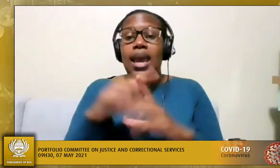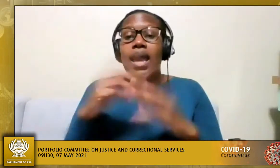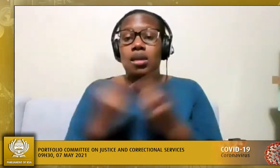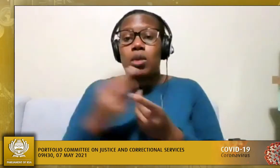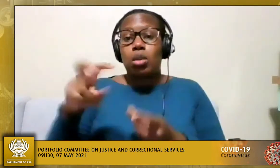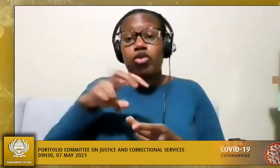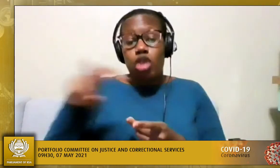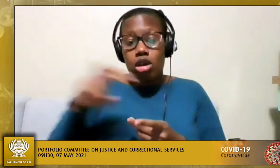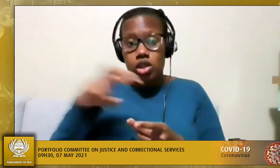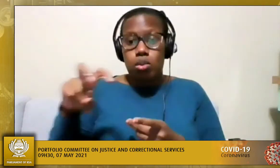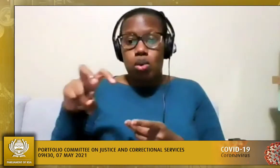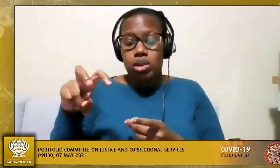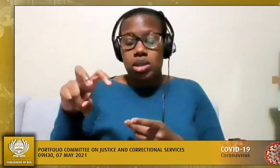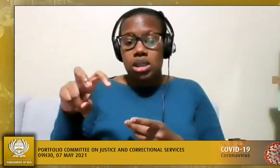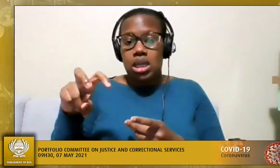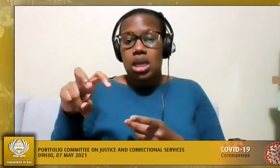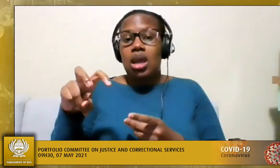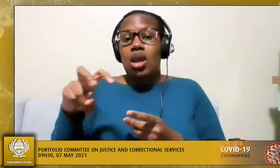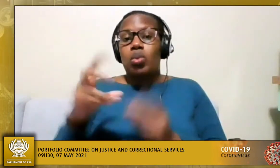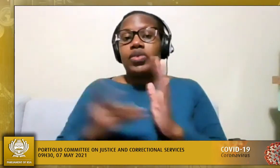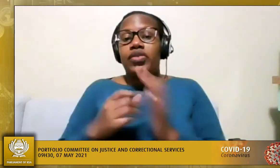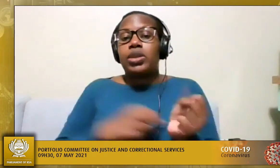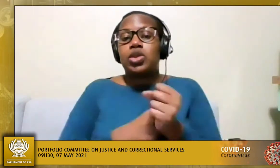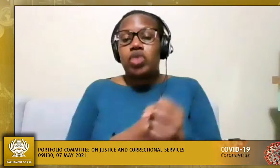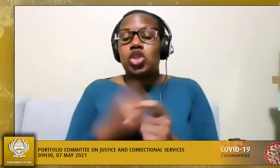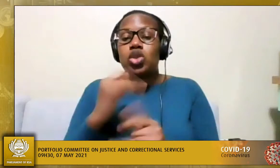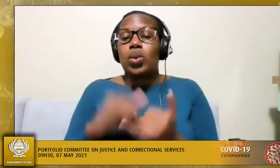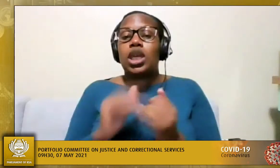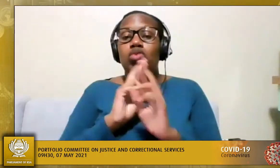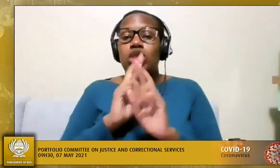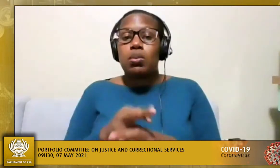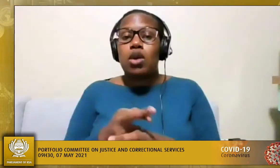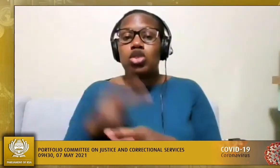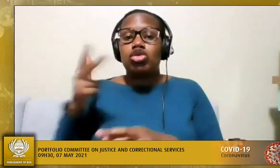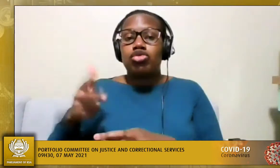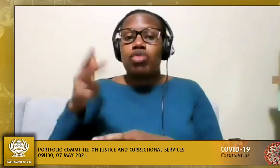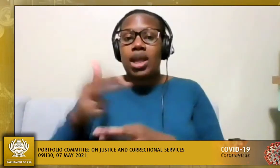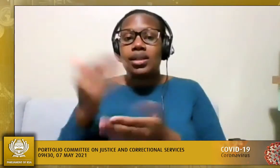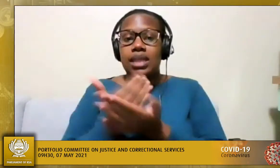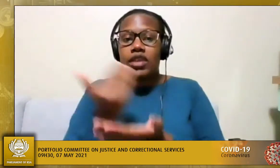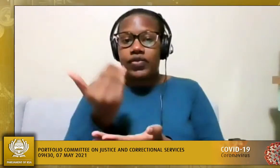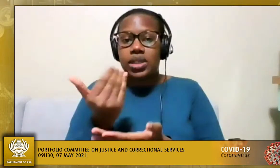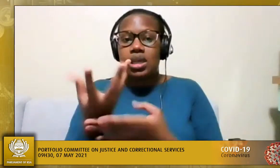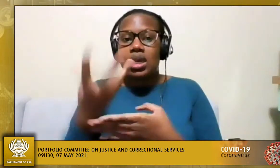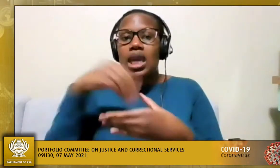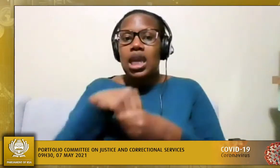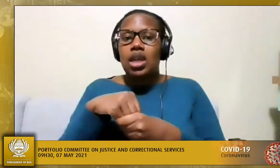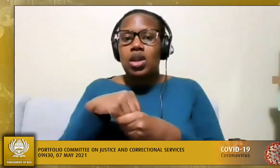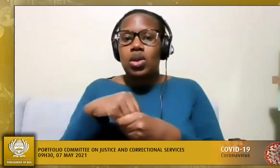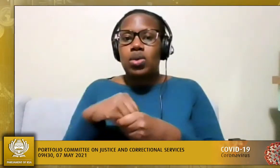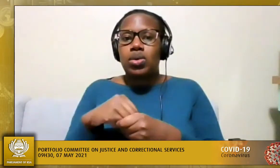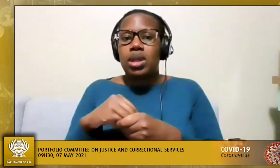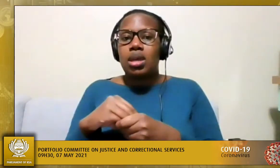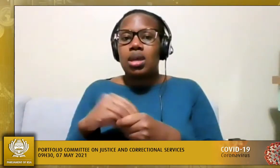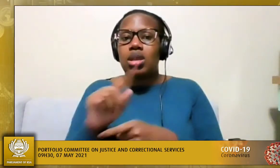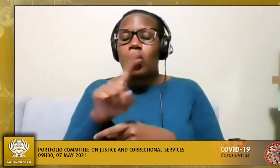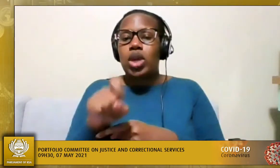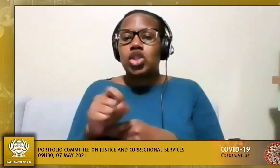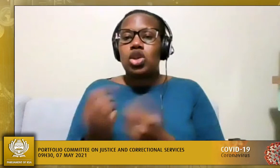as a response to rail safety including the question of the burning of trains